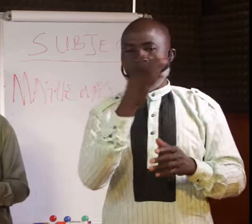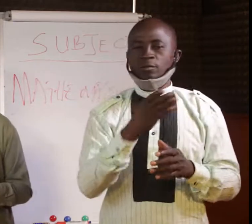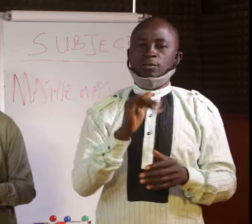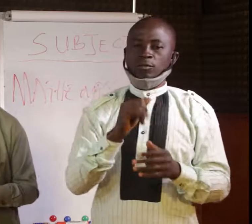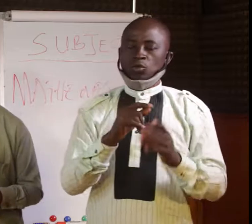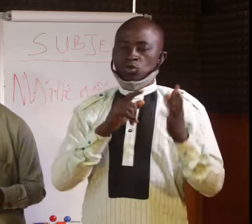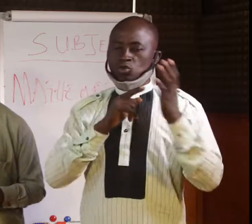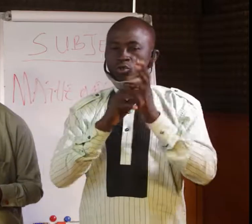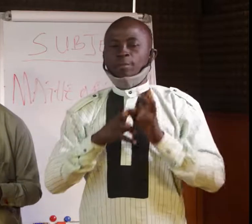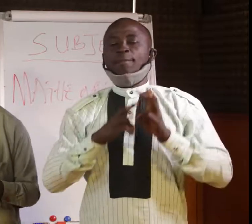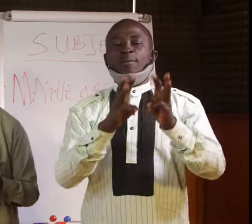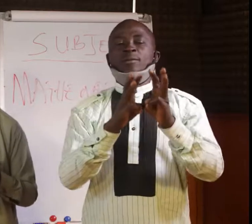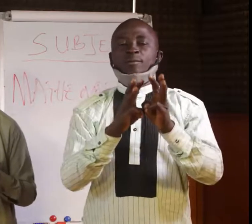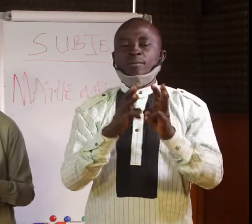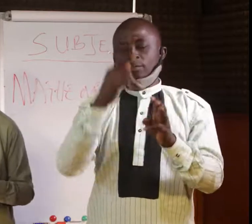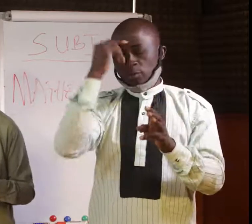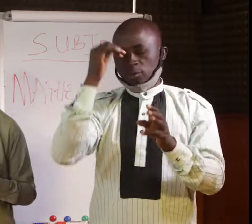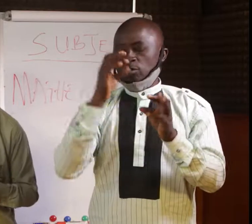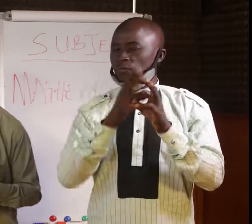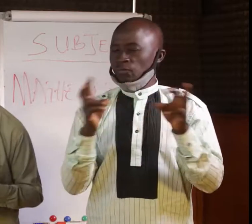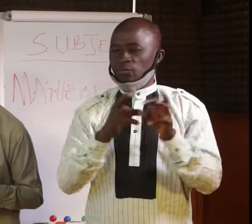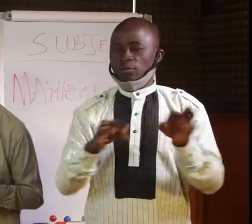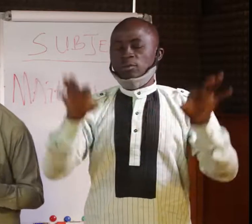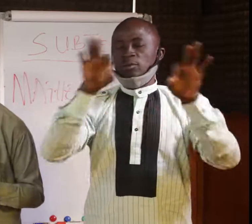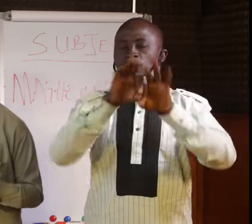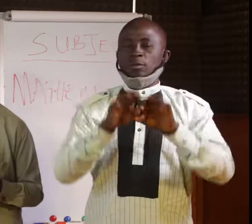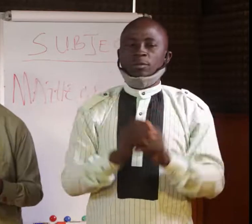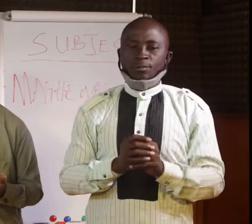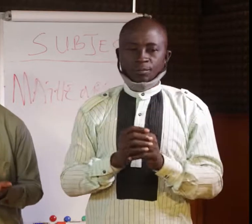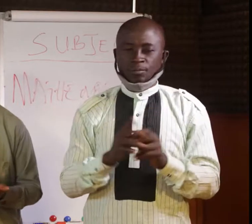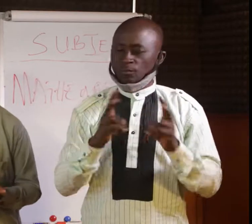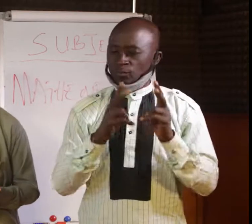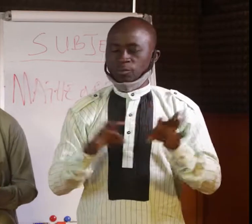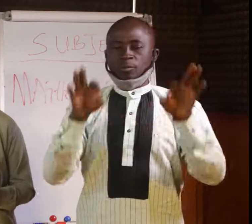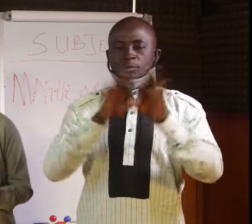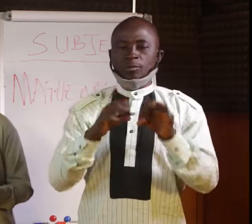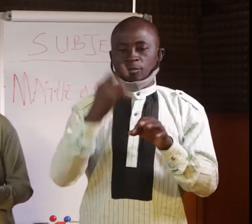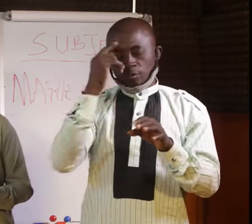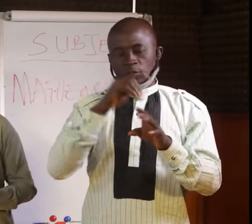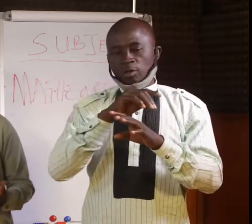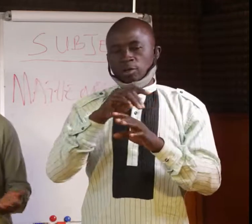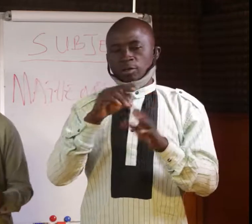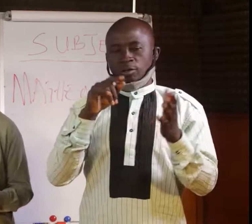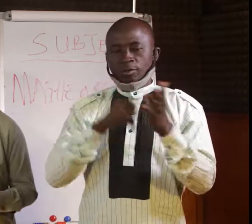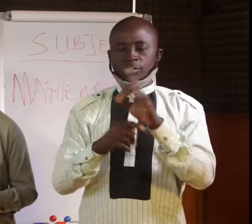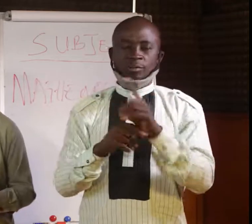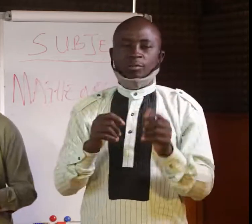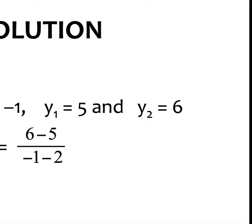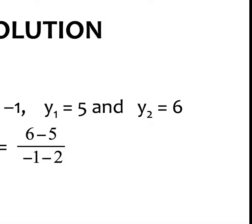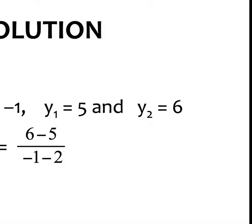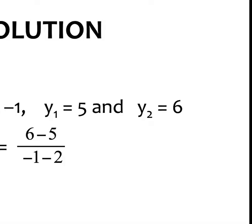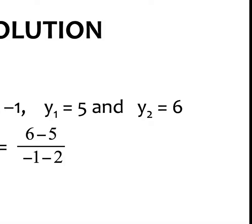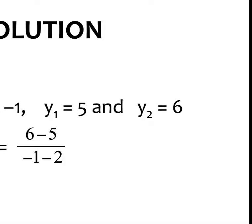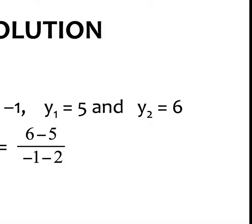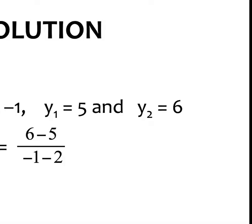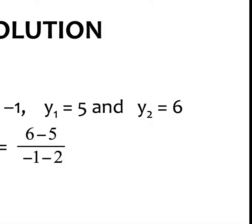the formula because it is very important. So for a equation of a line passing through 2 points,